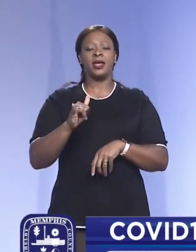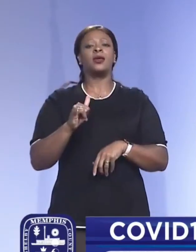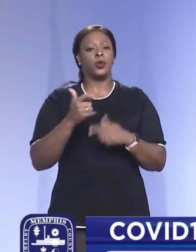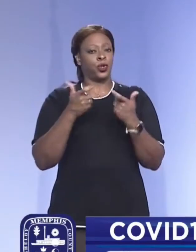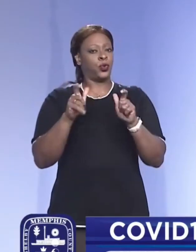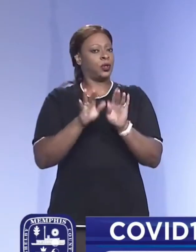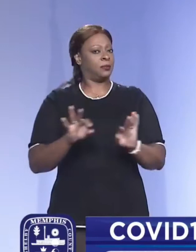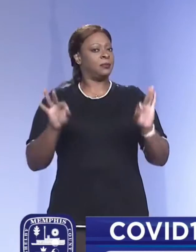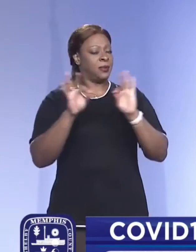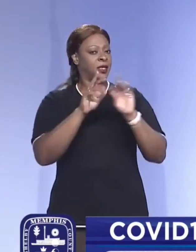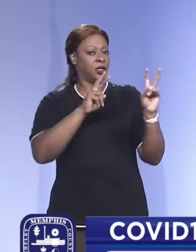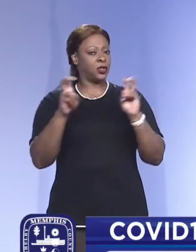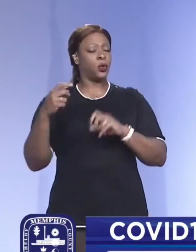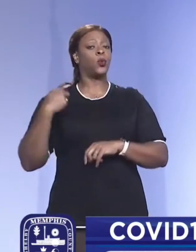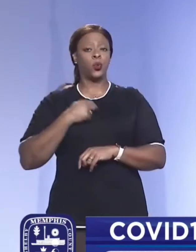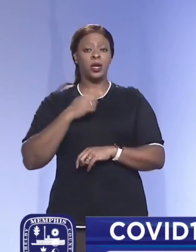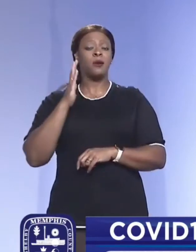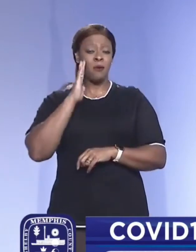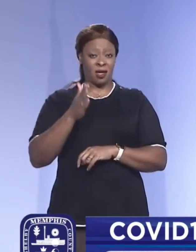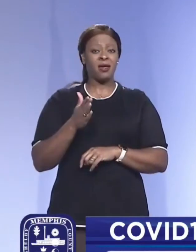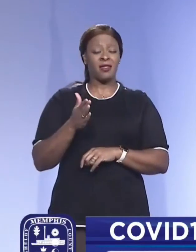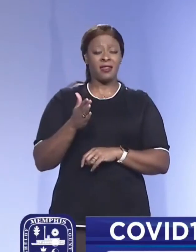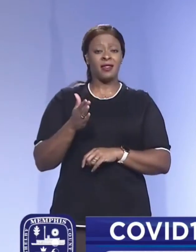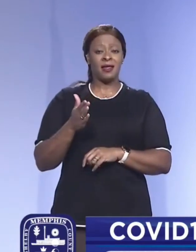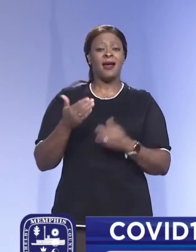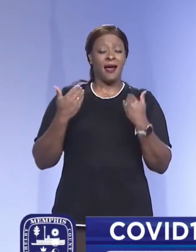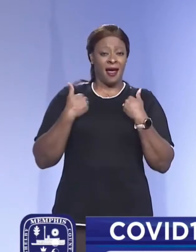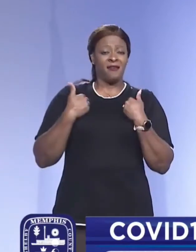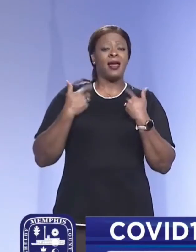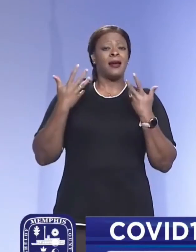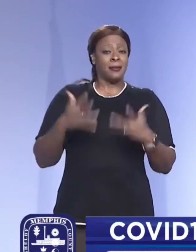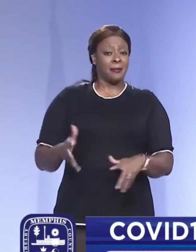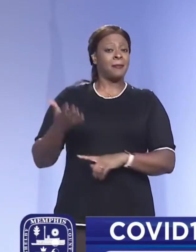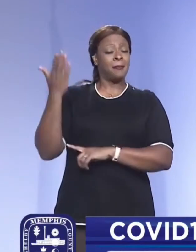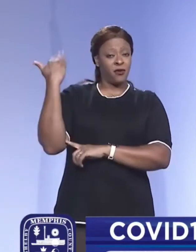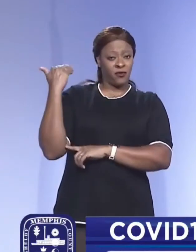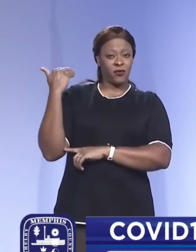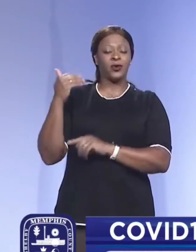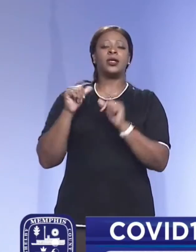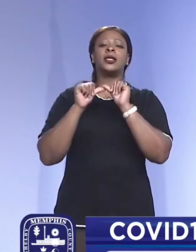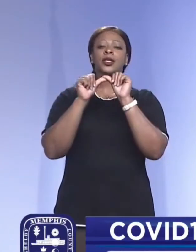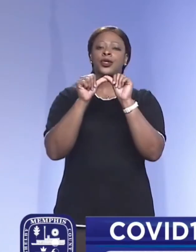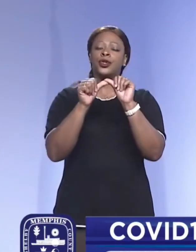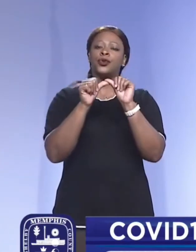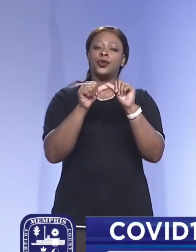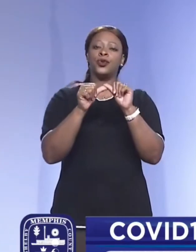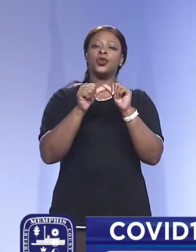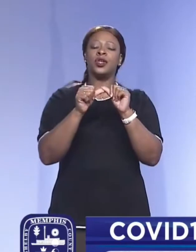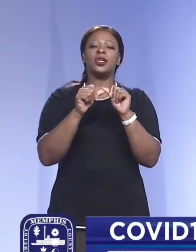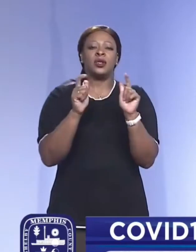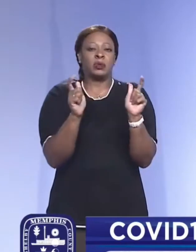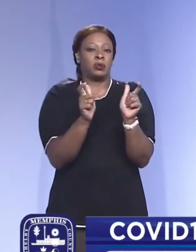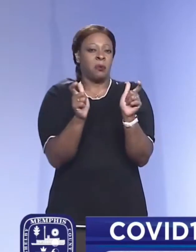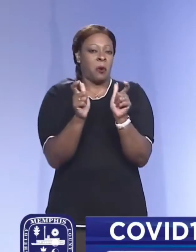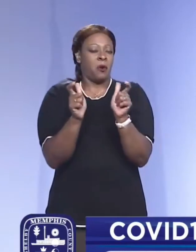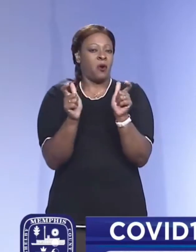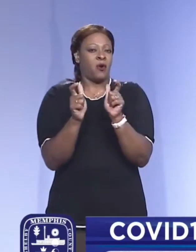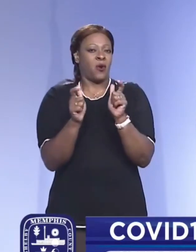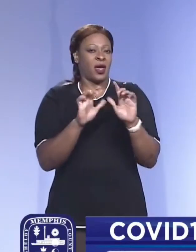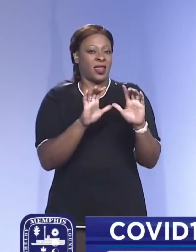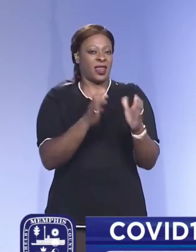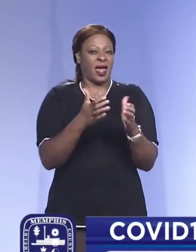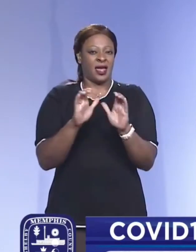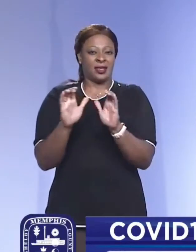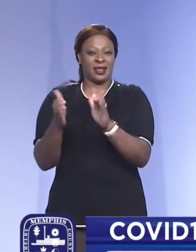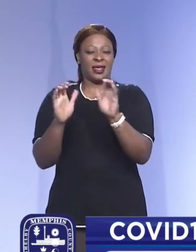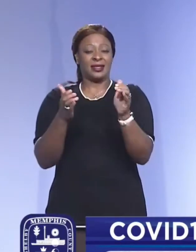significant issues. Now, we will have, and we have had, some continued very small class